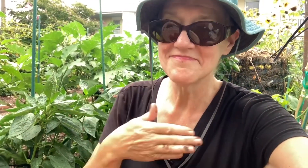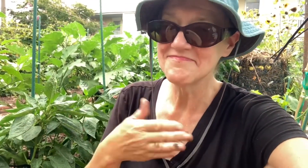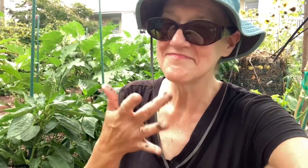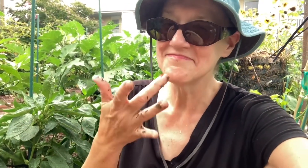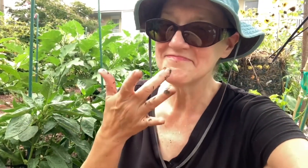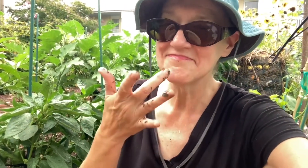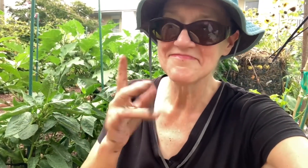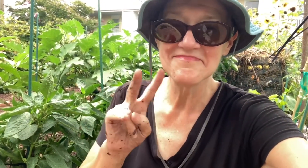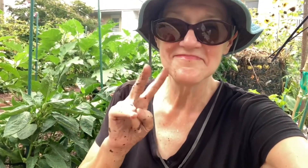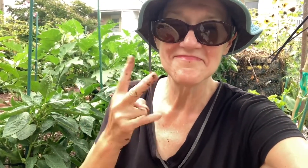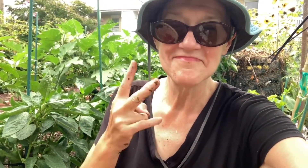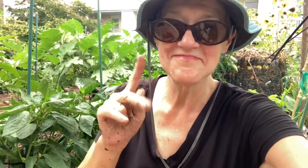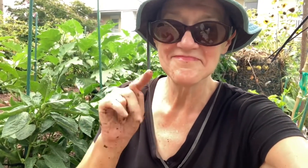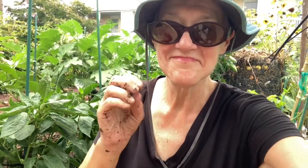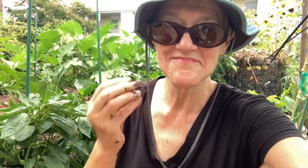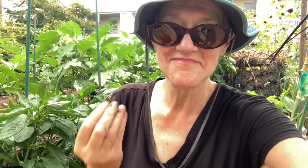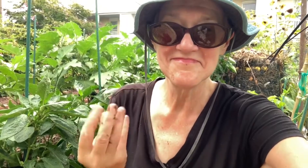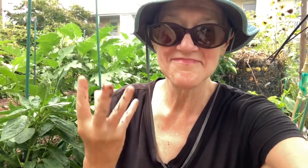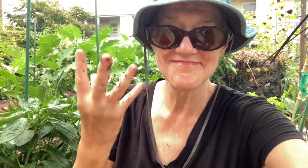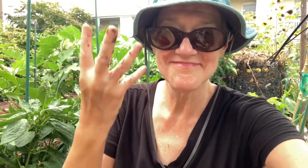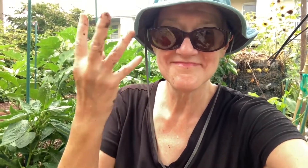Sweet peppers are my favorite vegetable to grow.